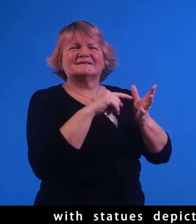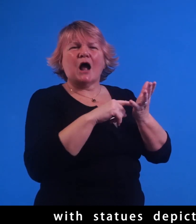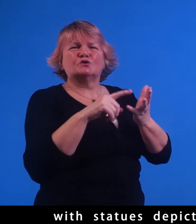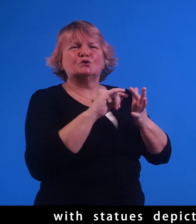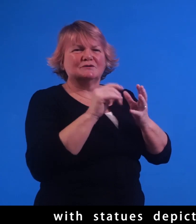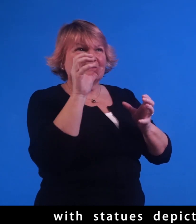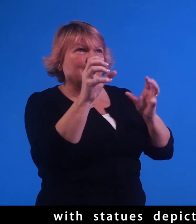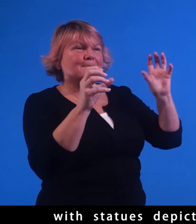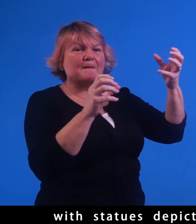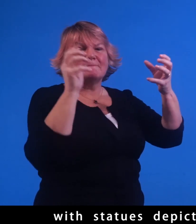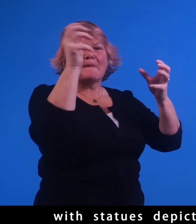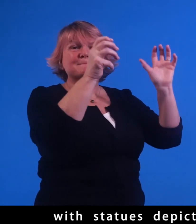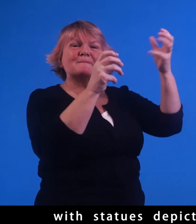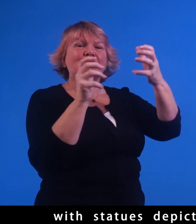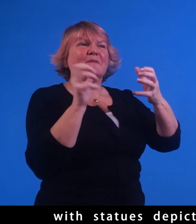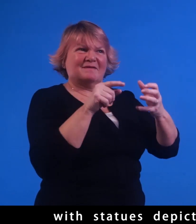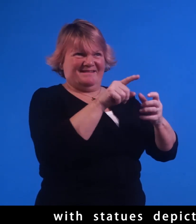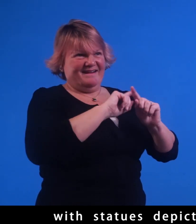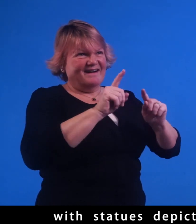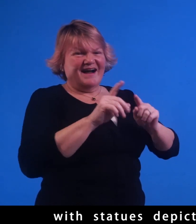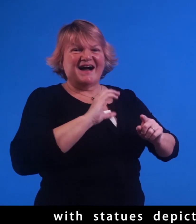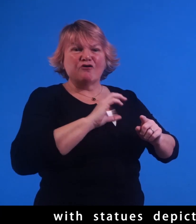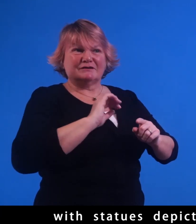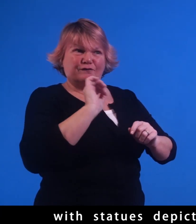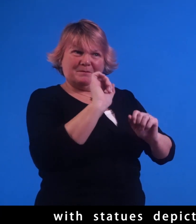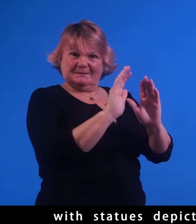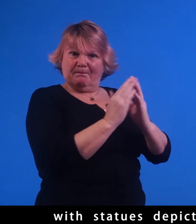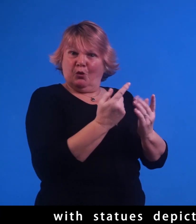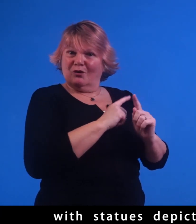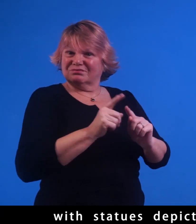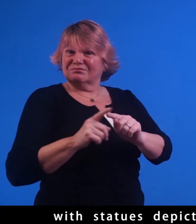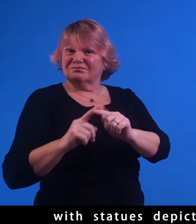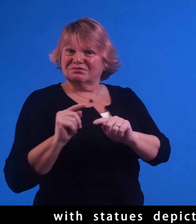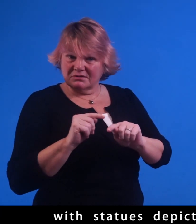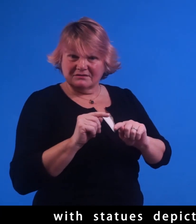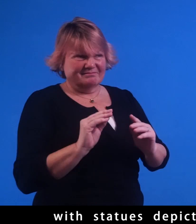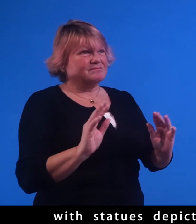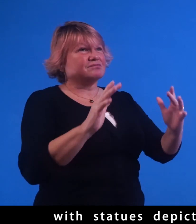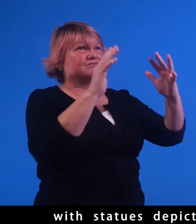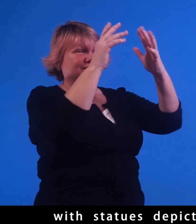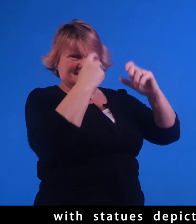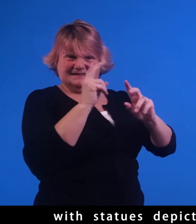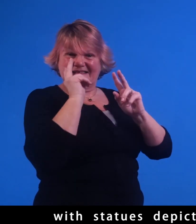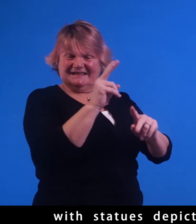with statues depicting various characters from his novels decorating the niches of the stonework.